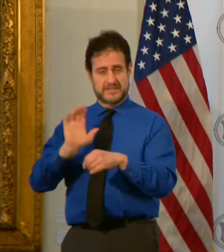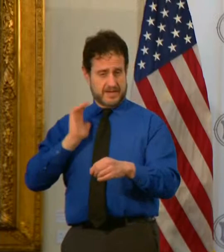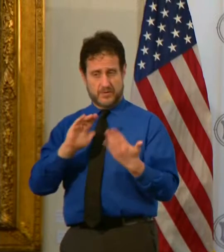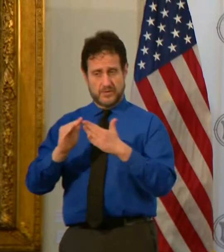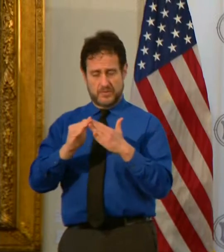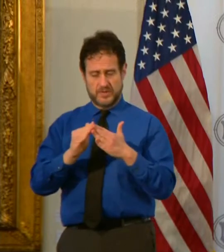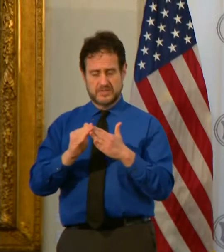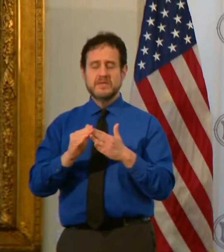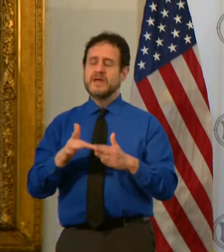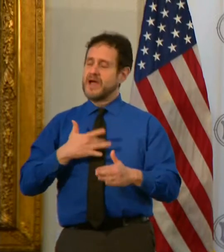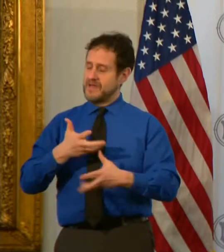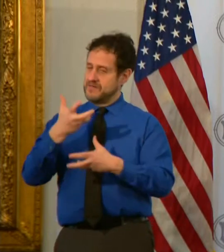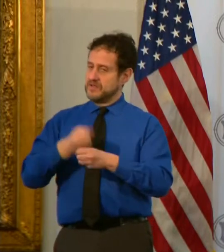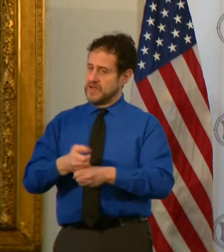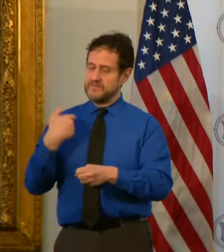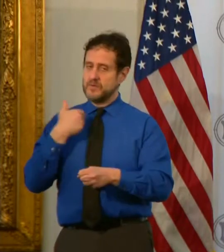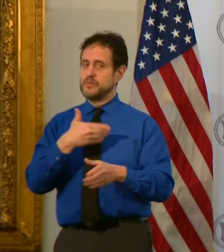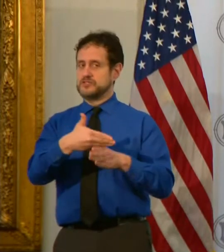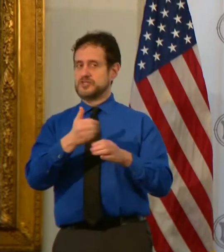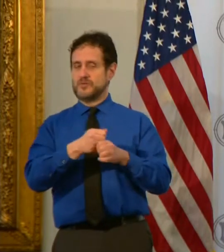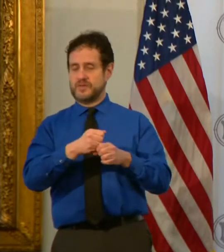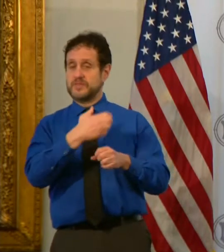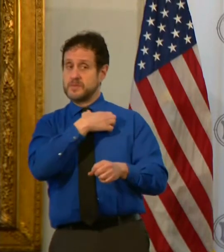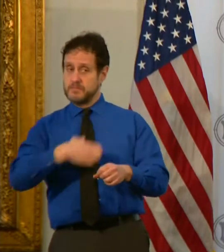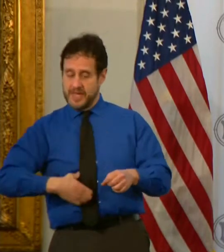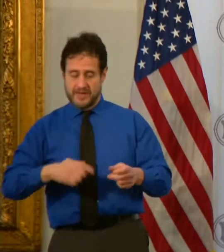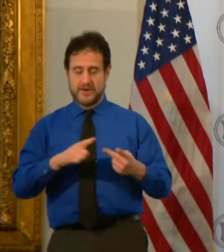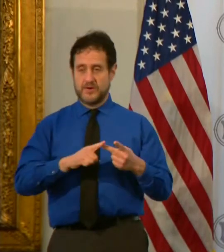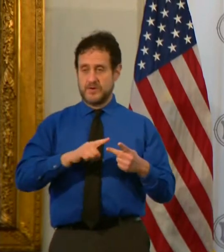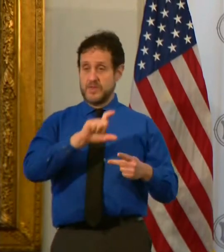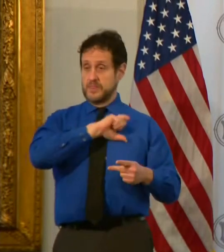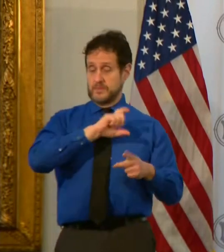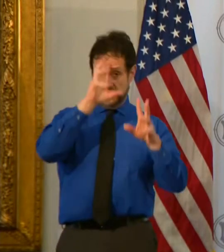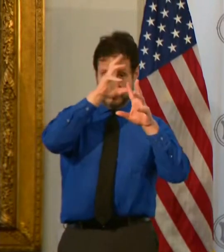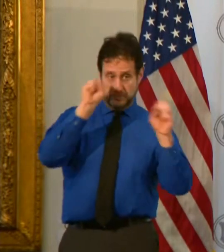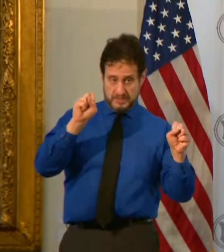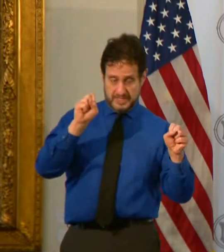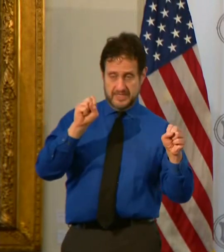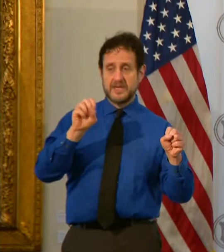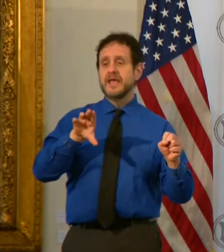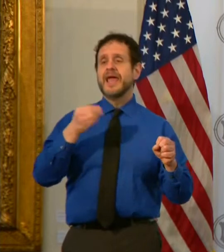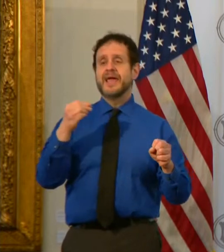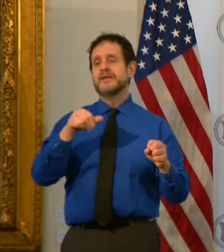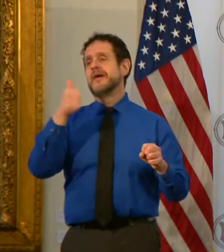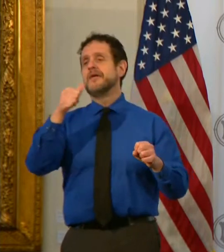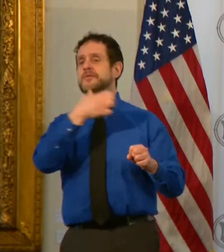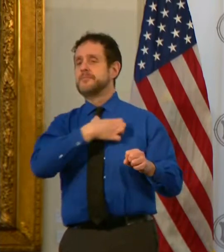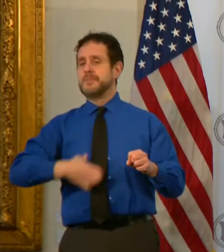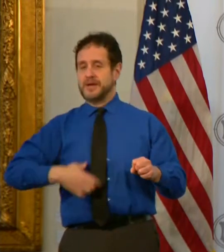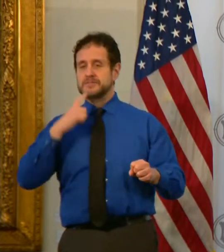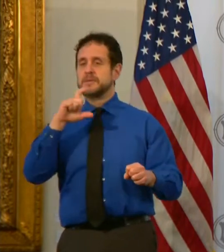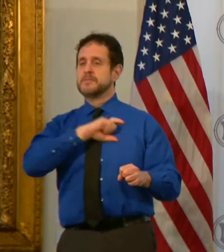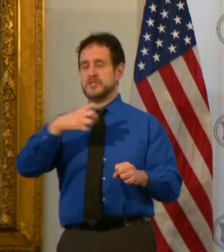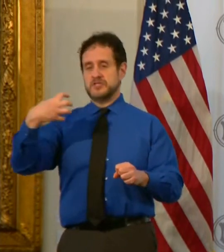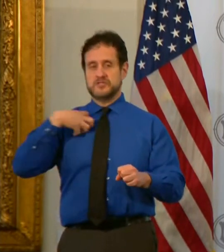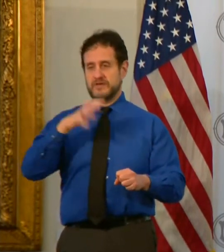that with the mayor, the police superintendent, as well as all of the other mayors and police chiefs throughout Cook County.